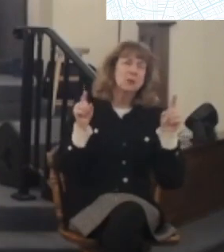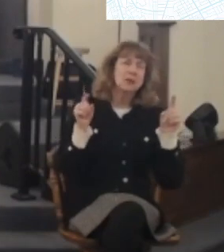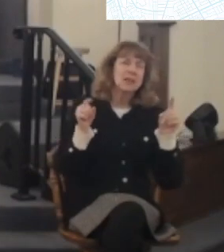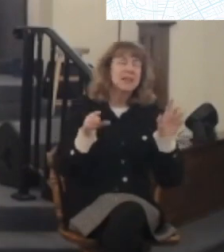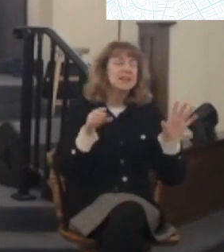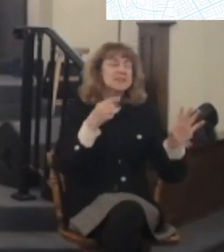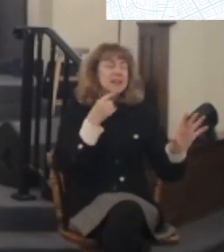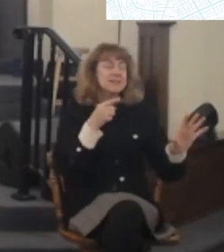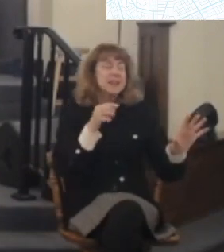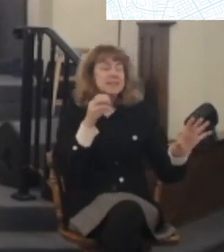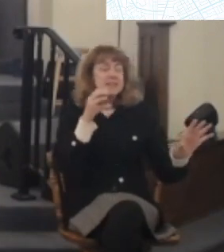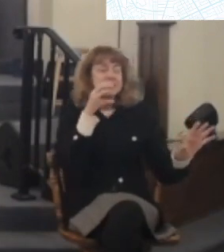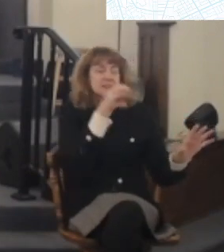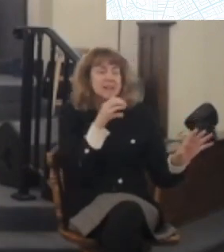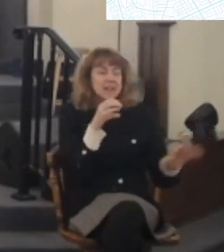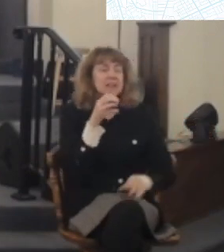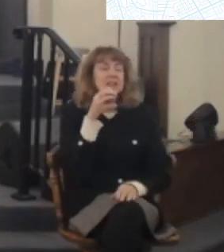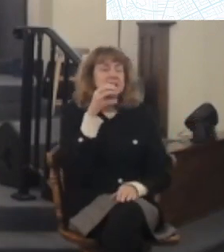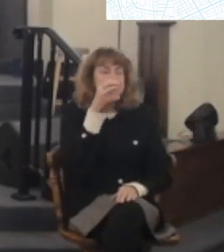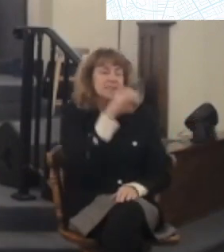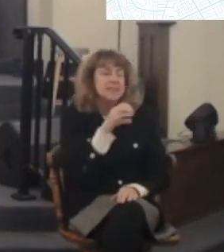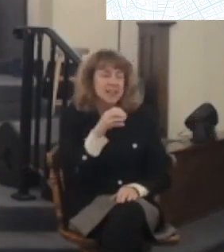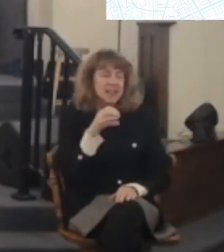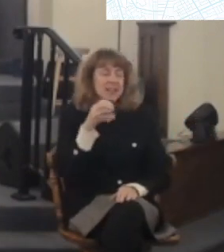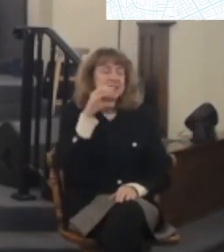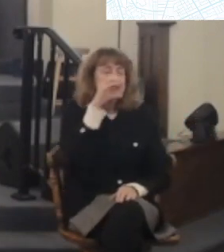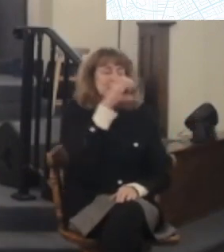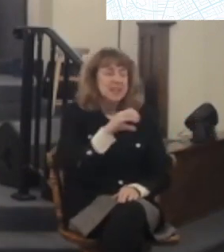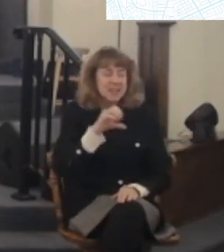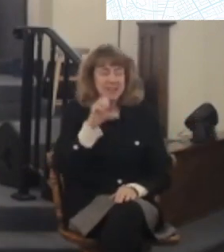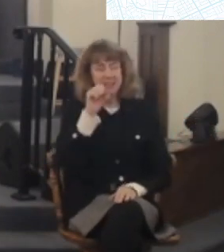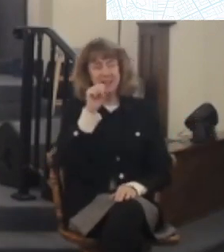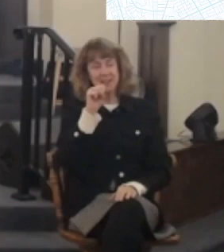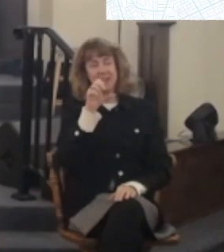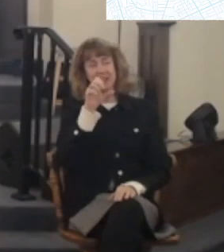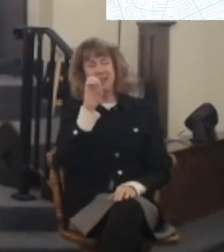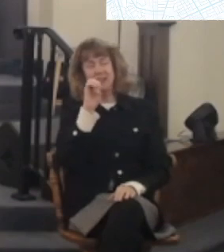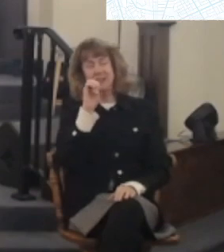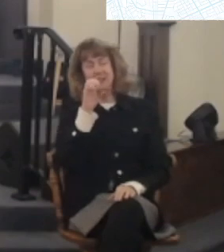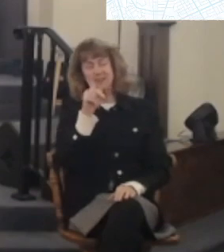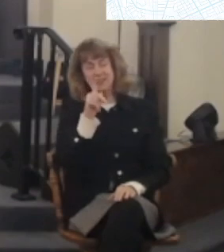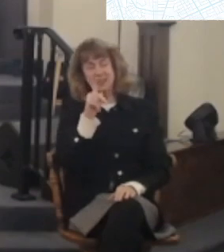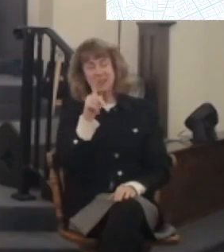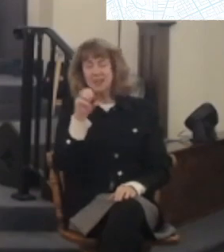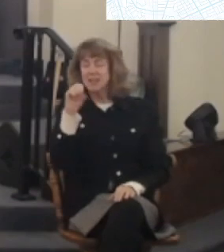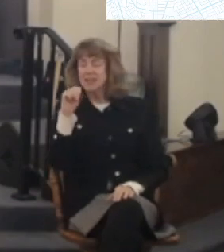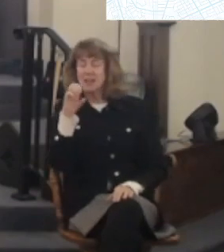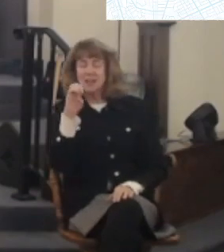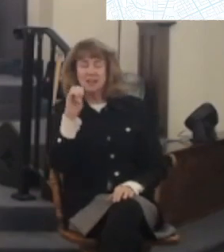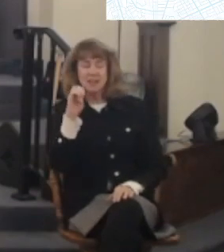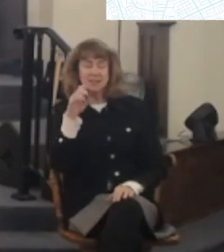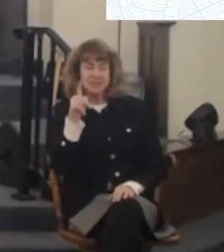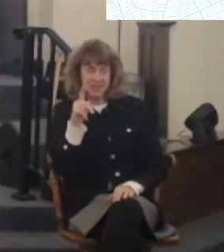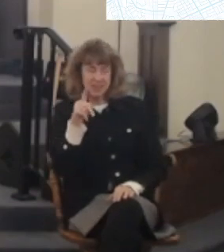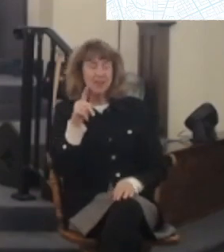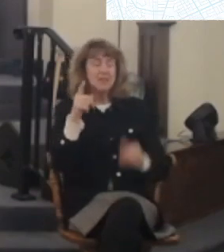He says, seek. You know where else in scripture we see this word seek? Seek ye first the...